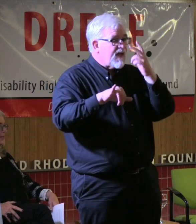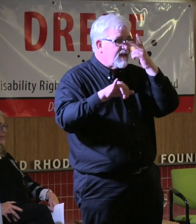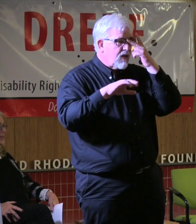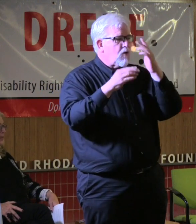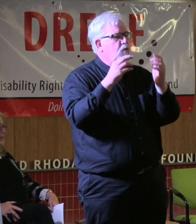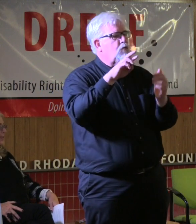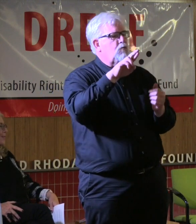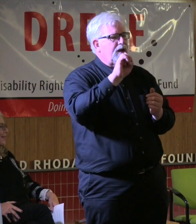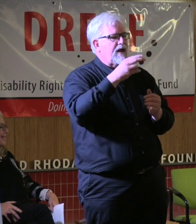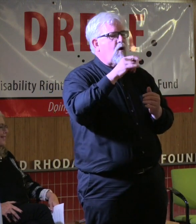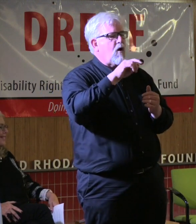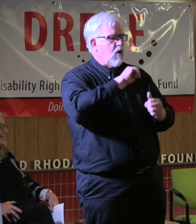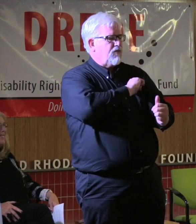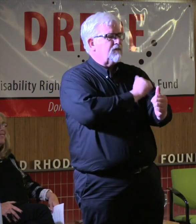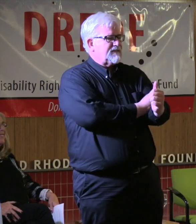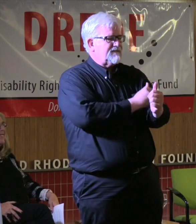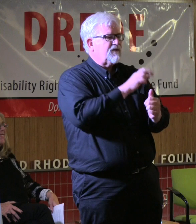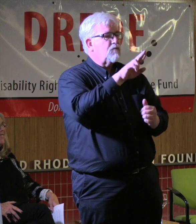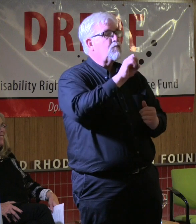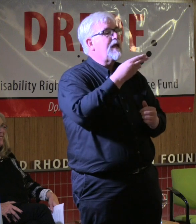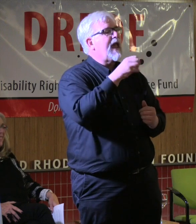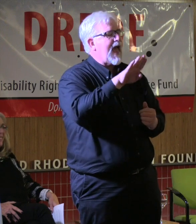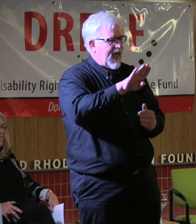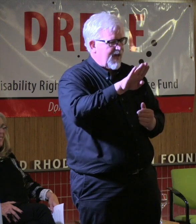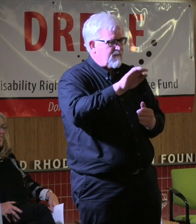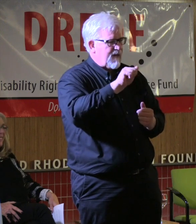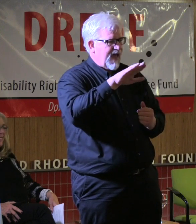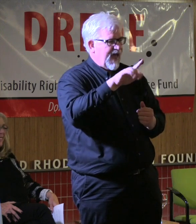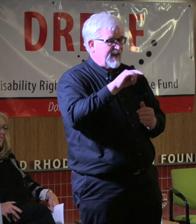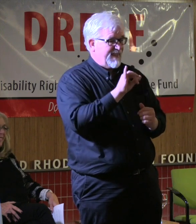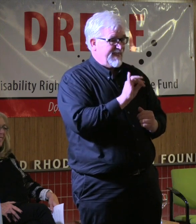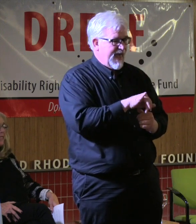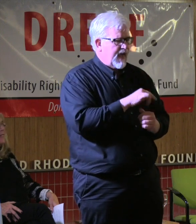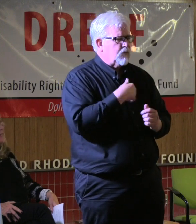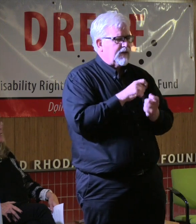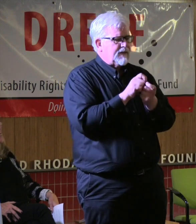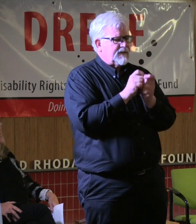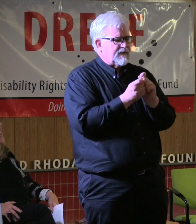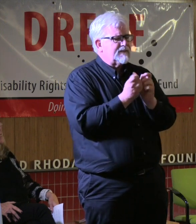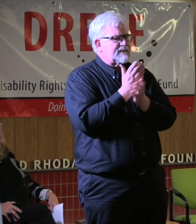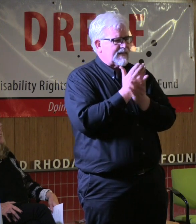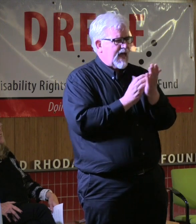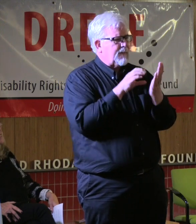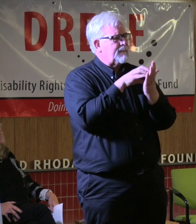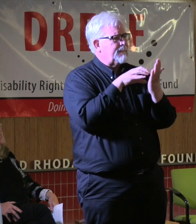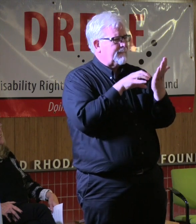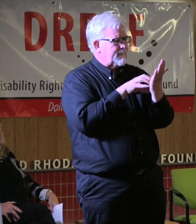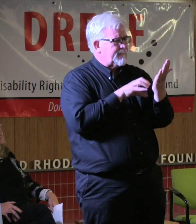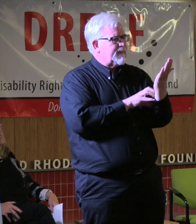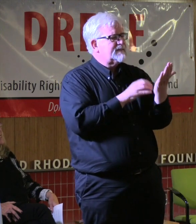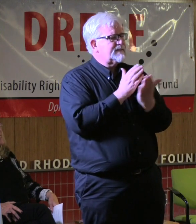reauthorization of the Rehab Act. And what we did in that was we changed some provisions in there